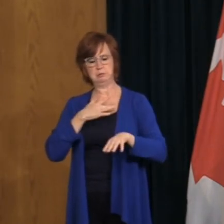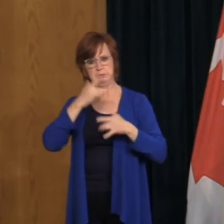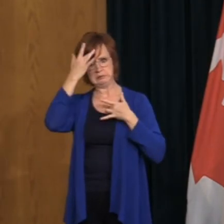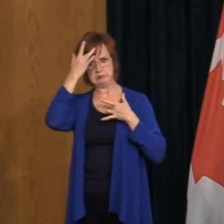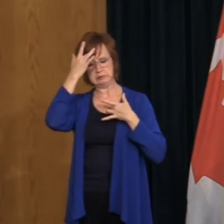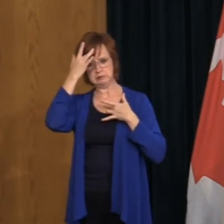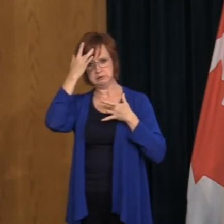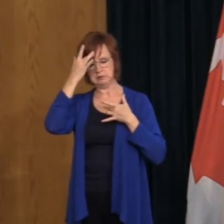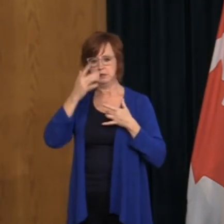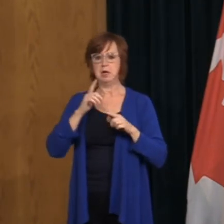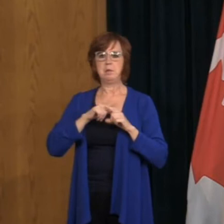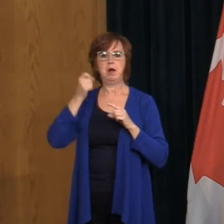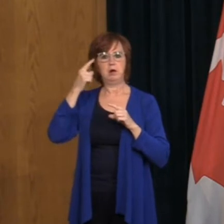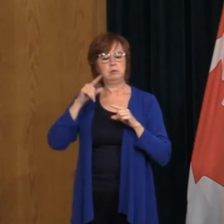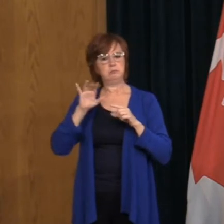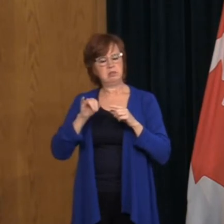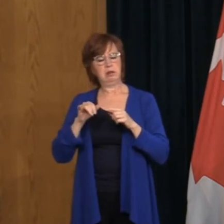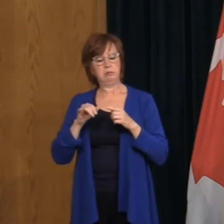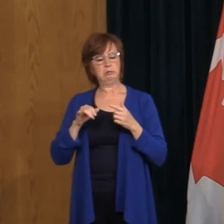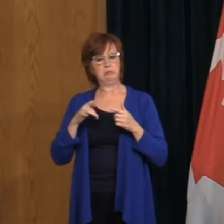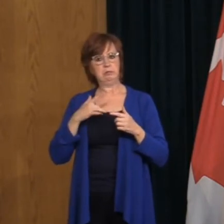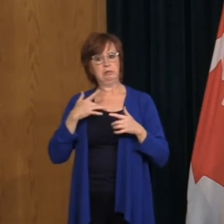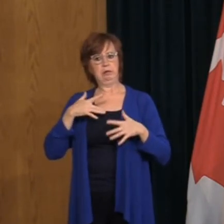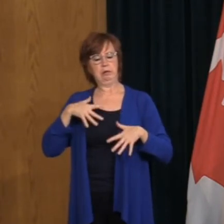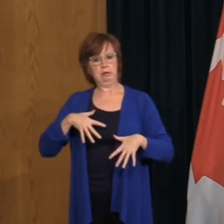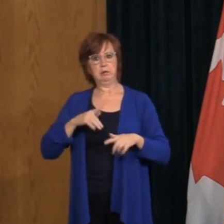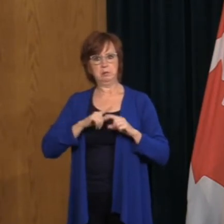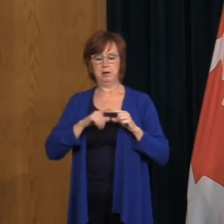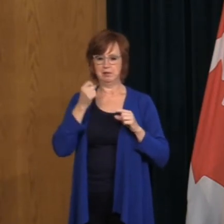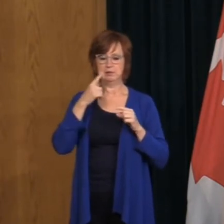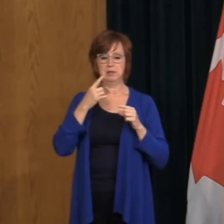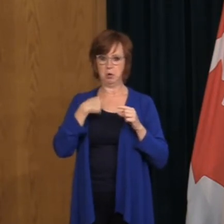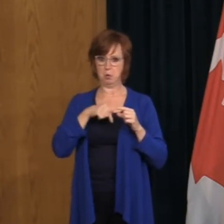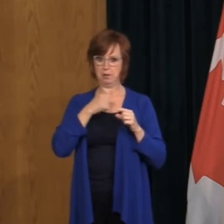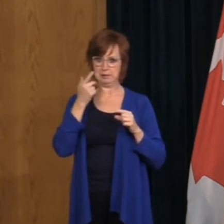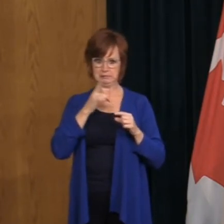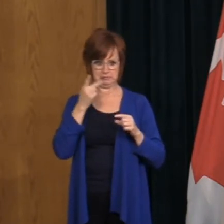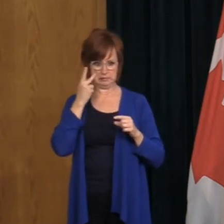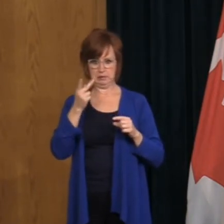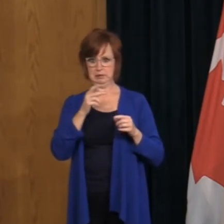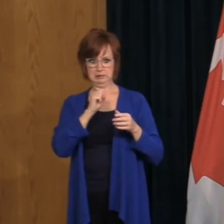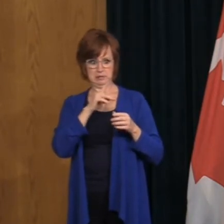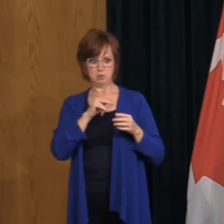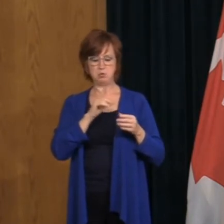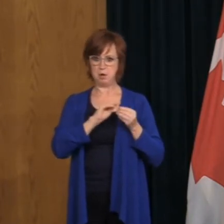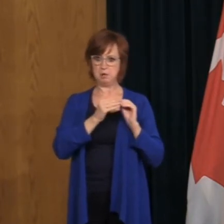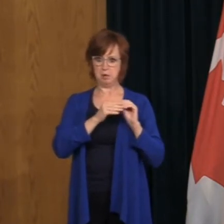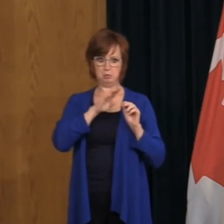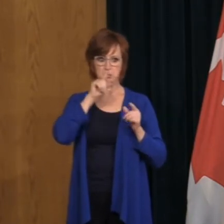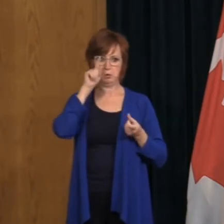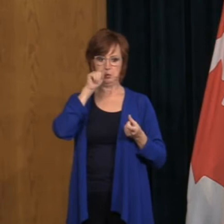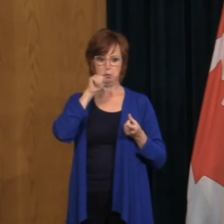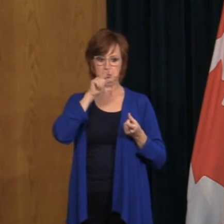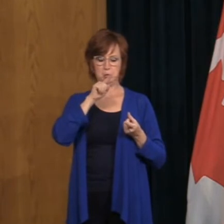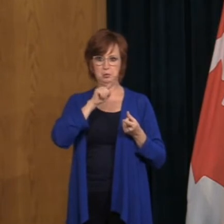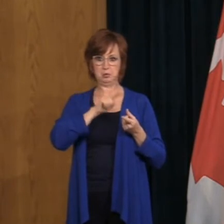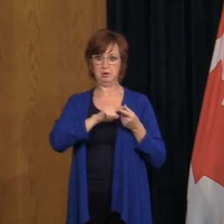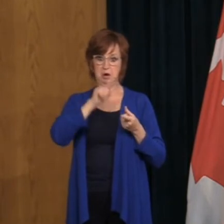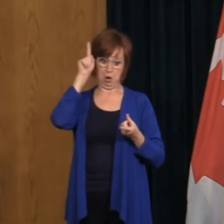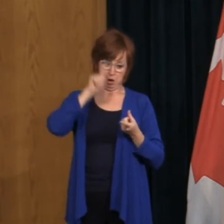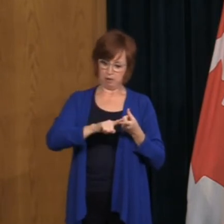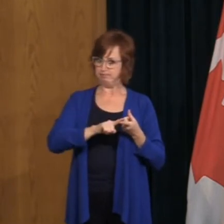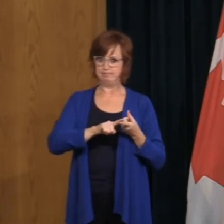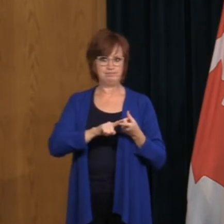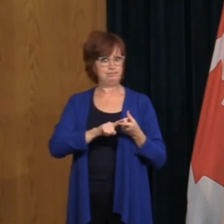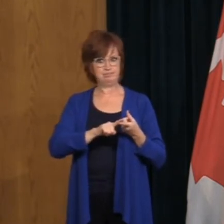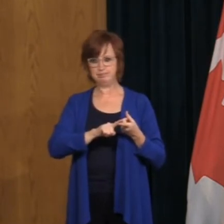is a lot of good news as our case numbers continue to drop in Saskatchewan, but the risk most assuredly has not gone away. So let's continue to be